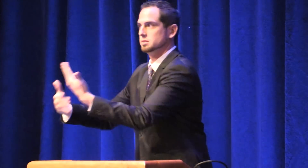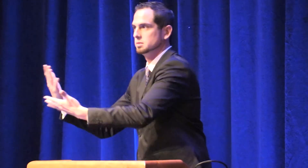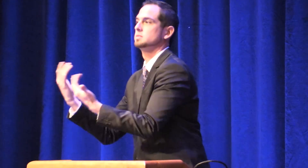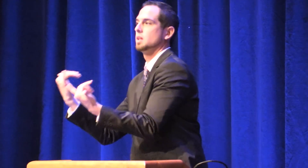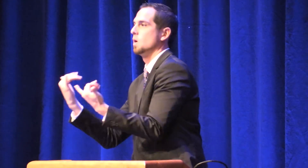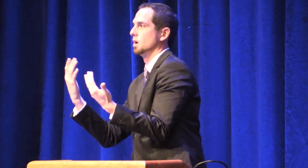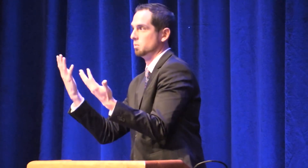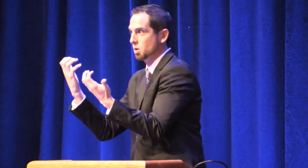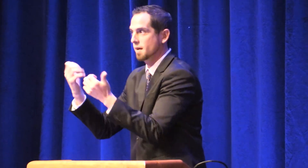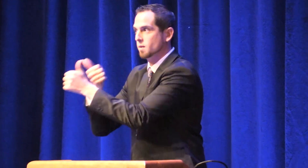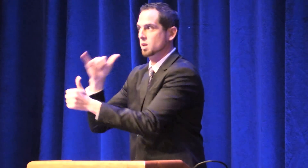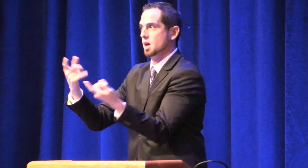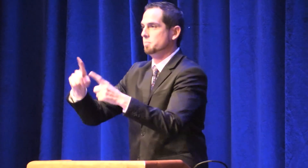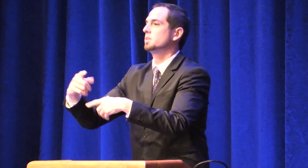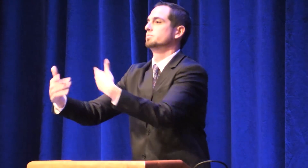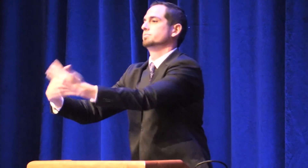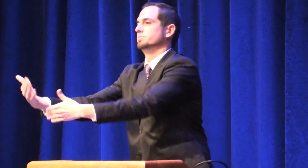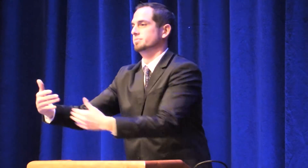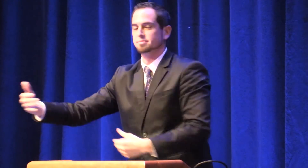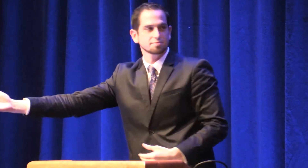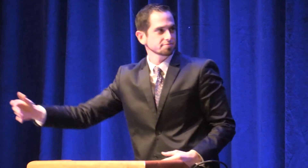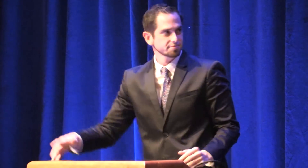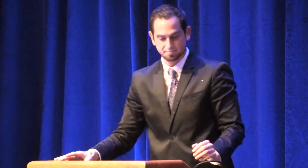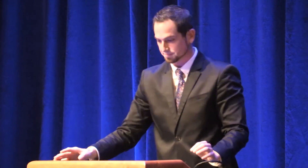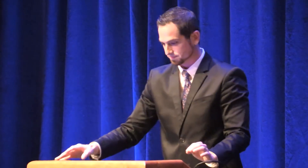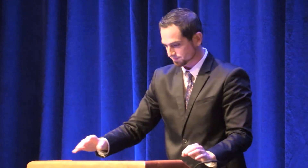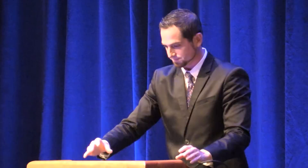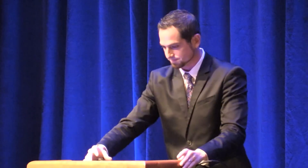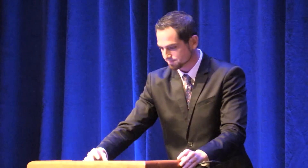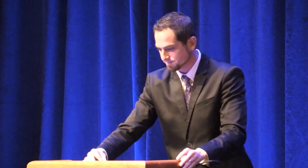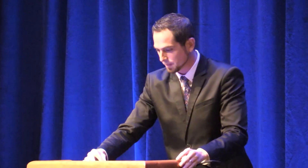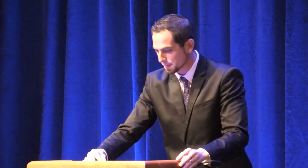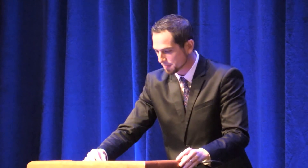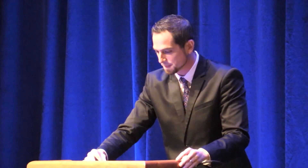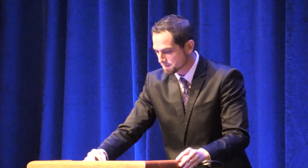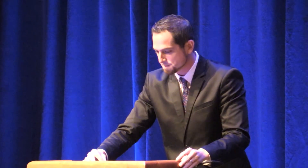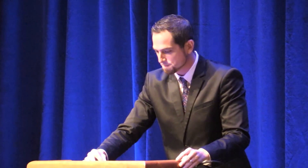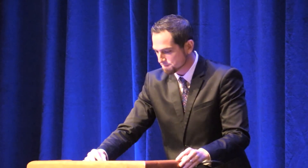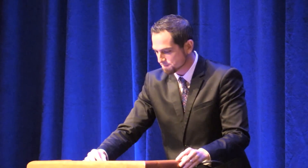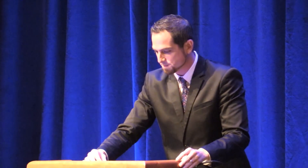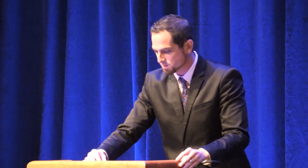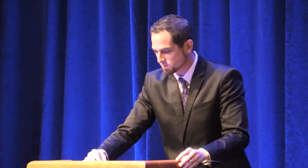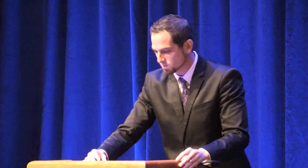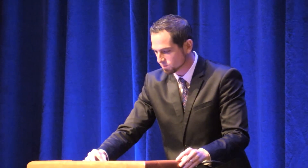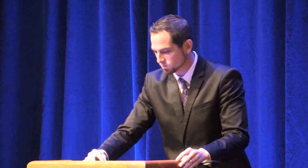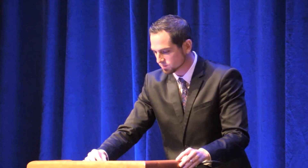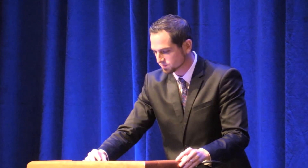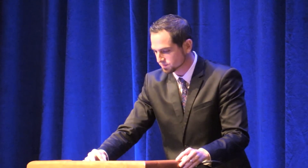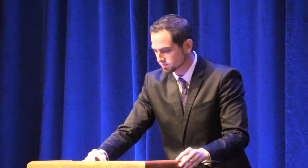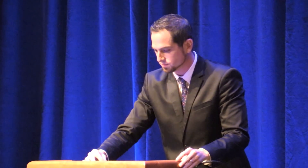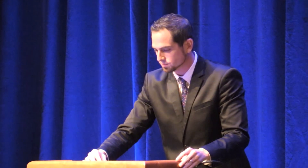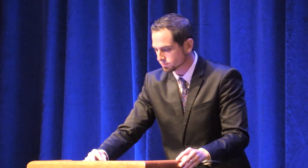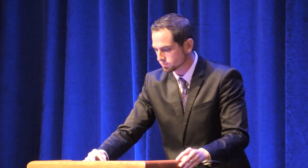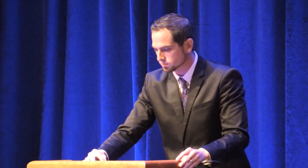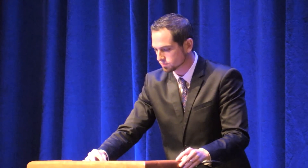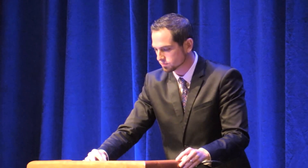that power. We're making sure that society listens to us to avoid incidents like this from happening again in the future.